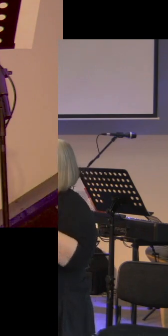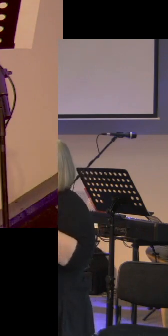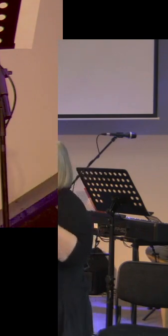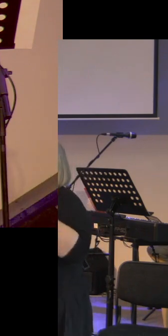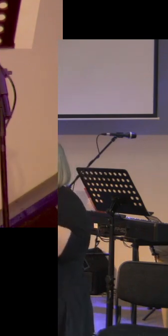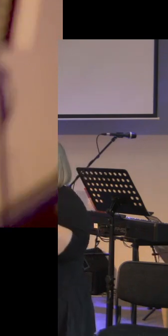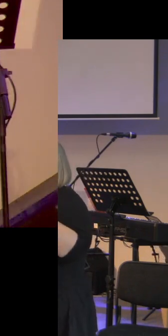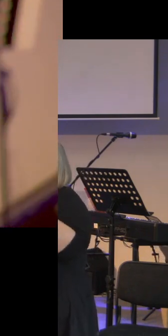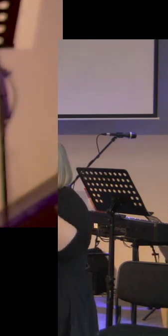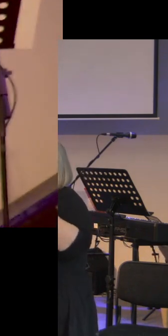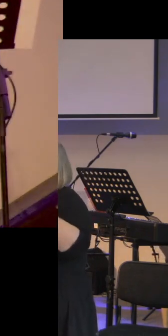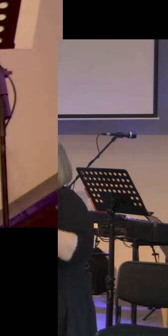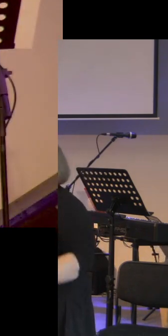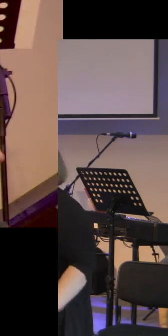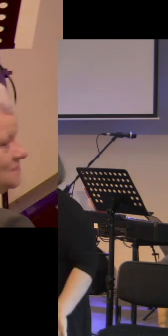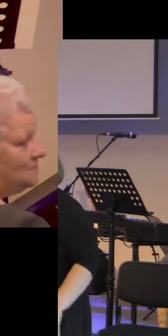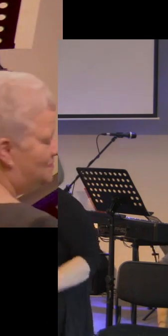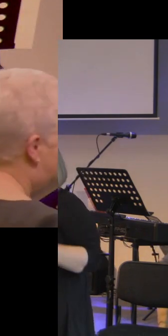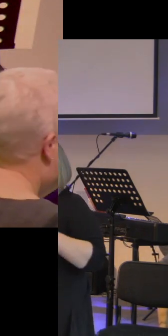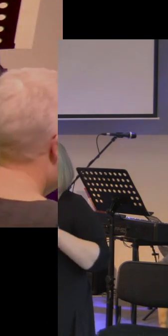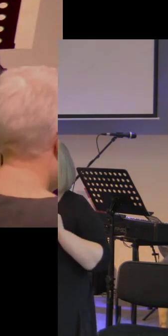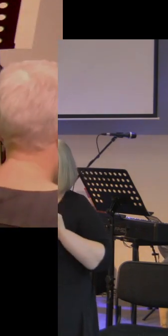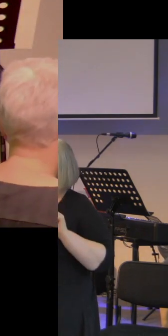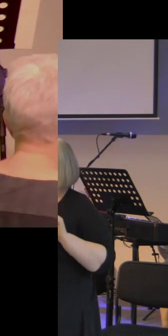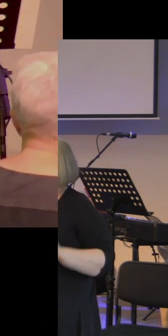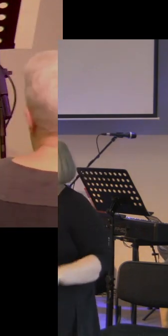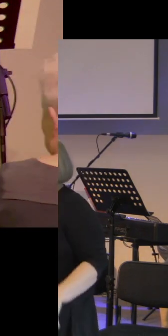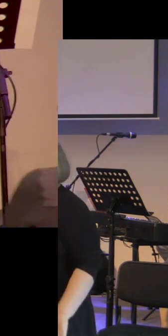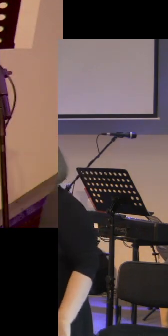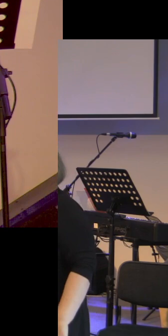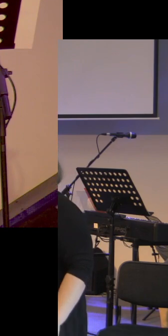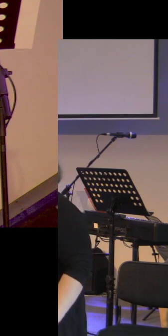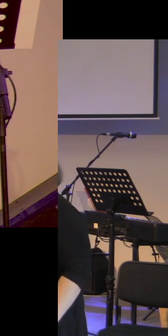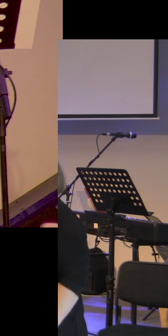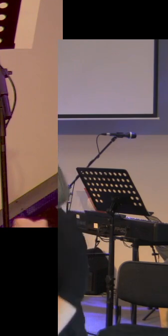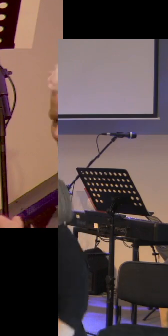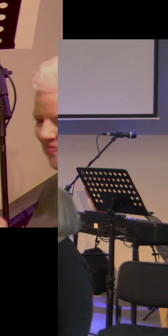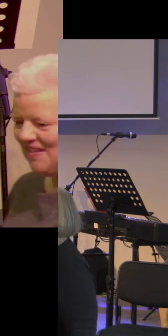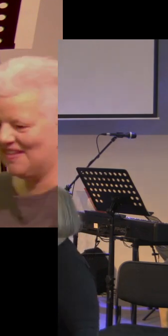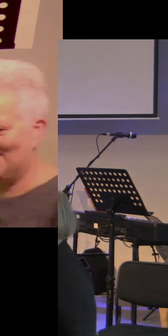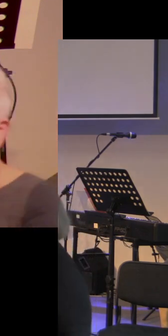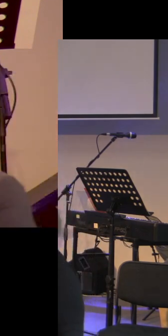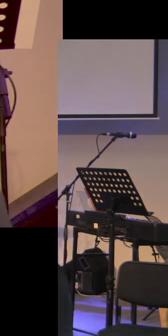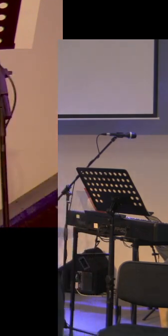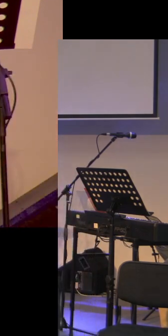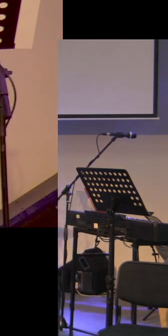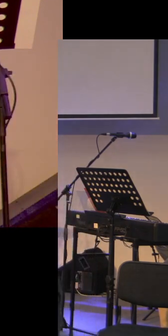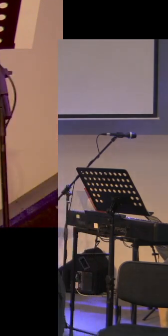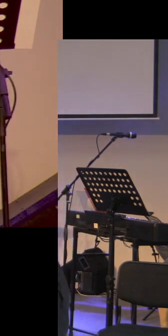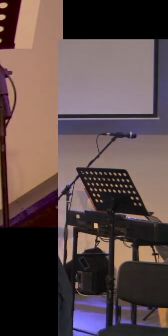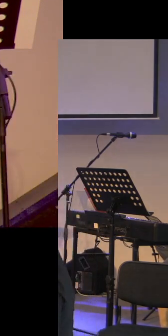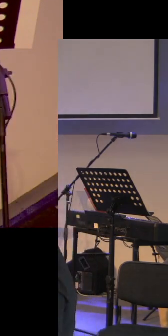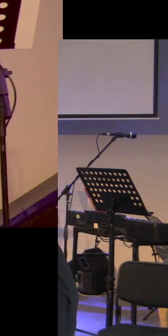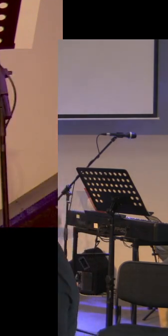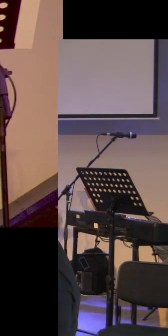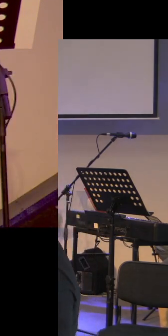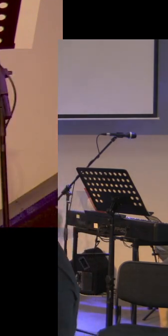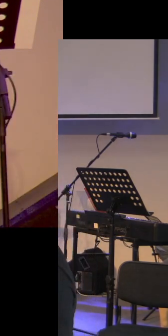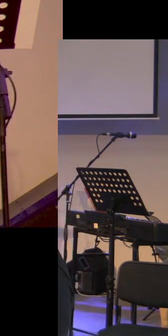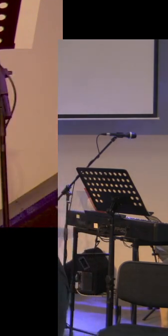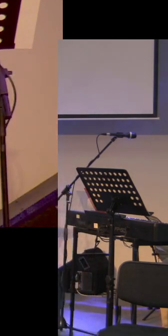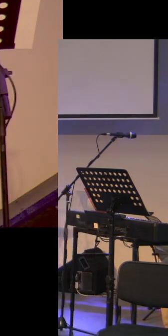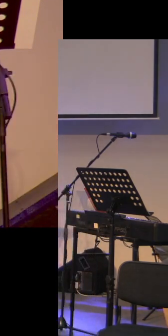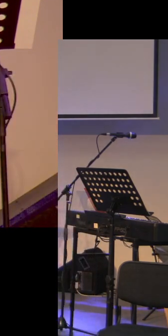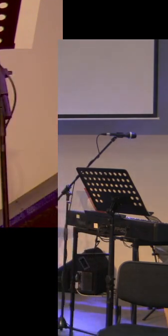hello and say, do you come here often or something like that? Tell them your name if you haven't